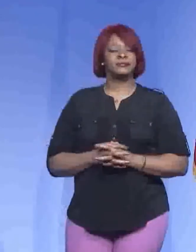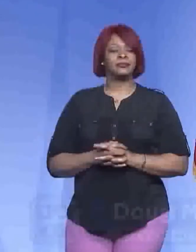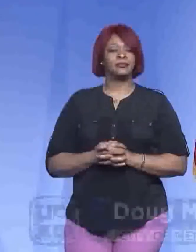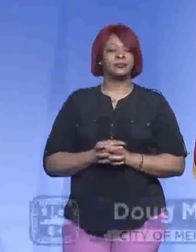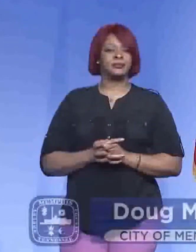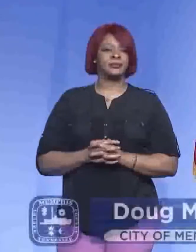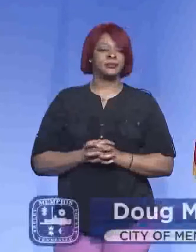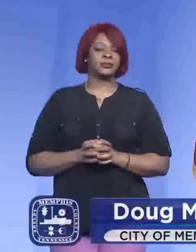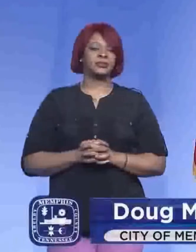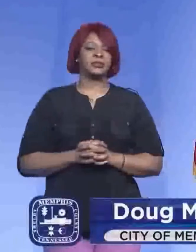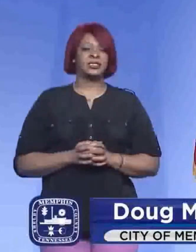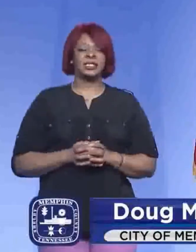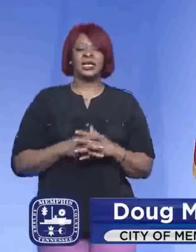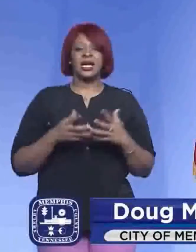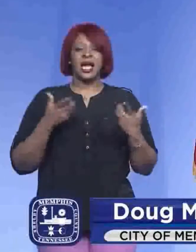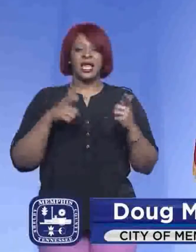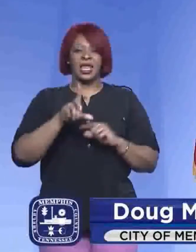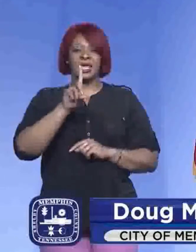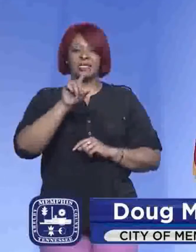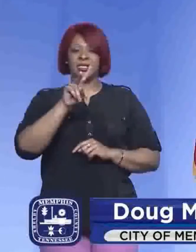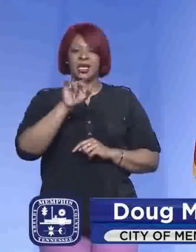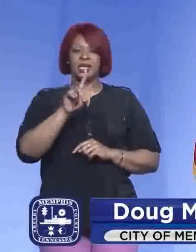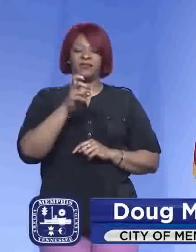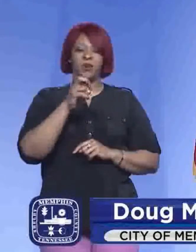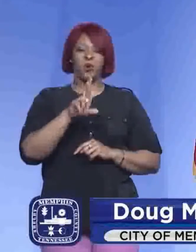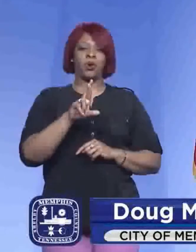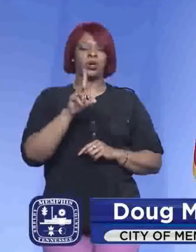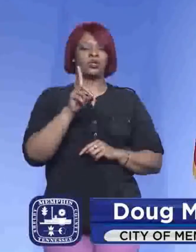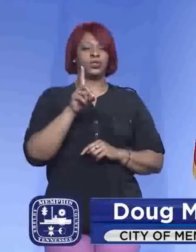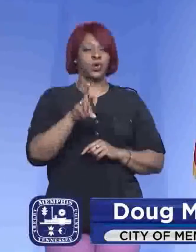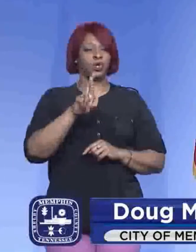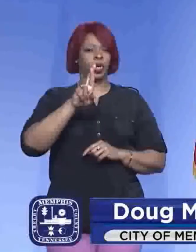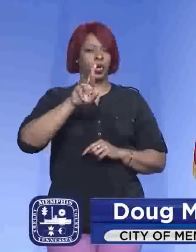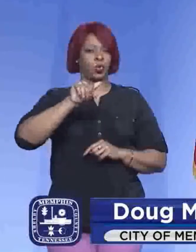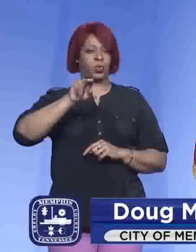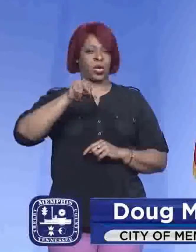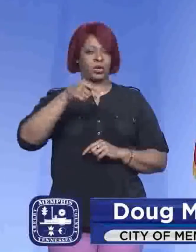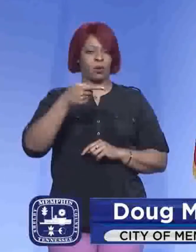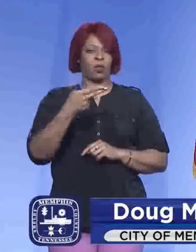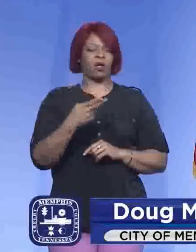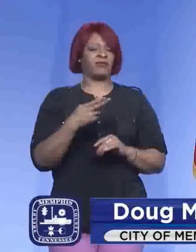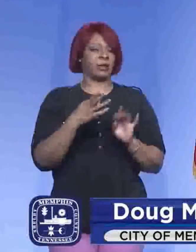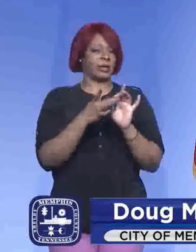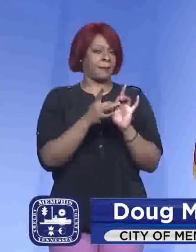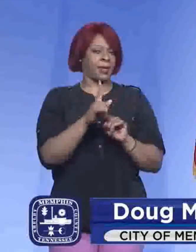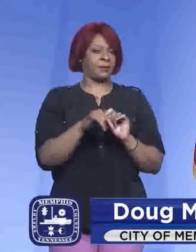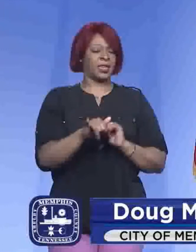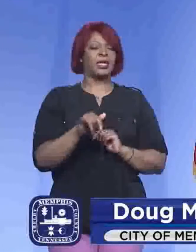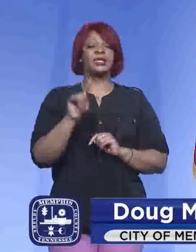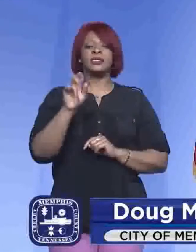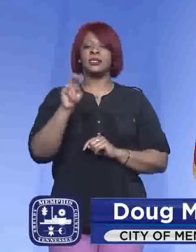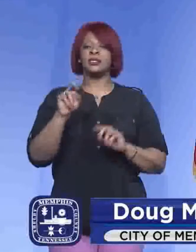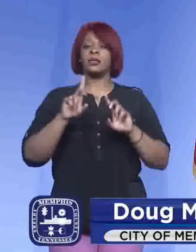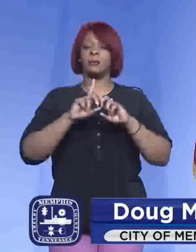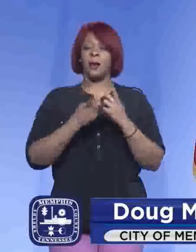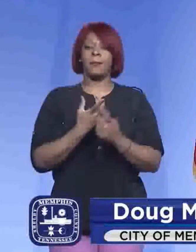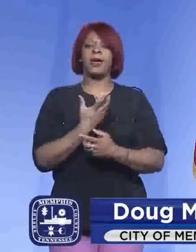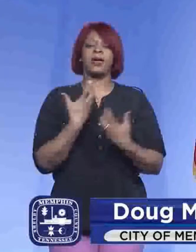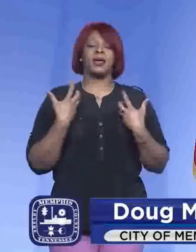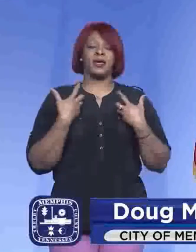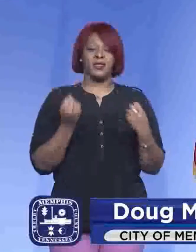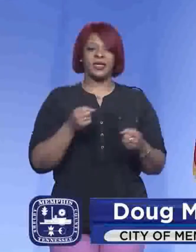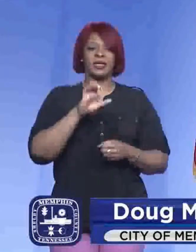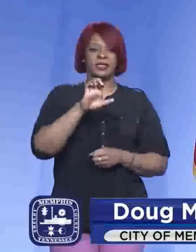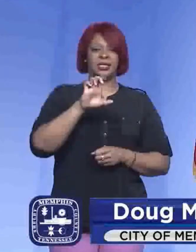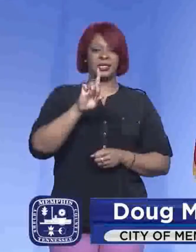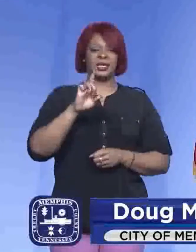as, I can let David or Dr. Randolph speak to that, but I do know that the Tennessee Department of Health is here and the CDC is